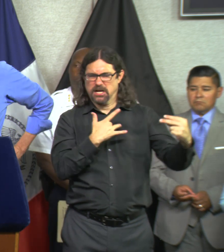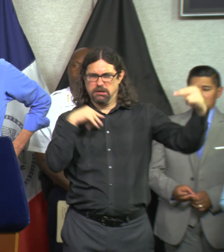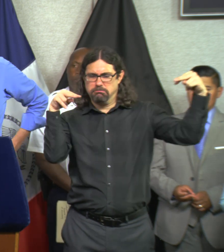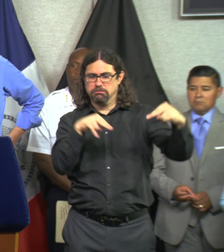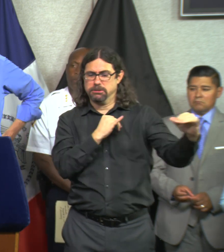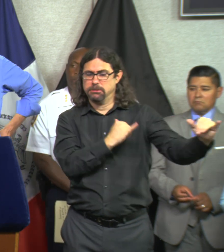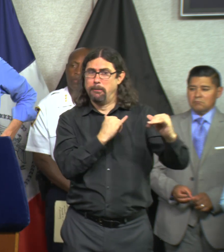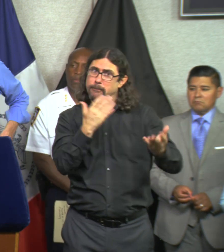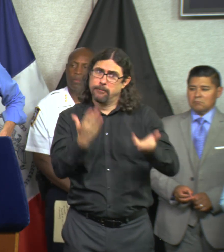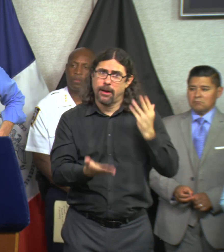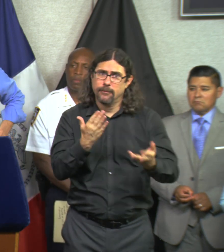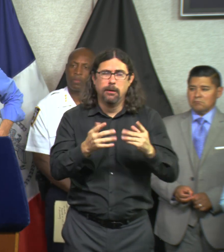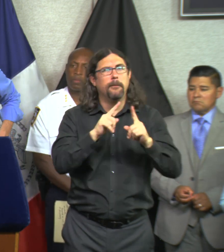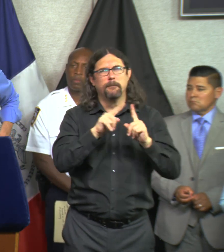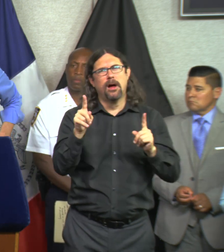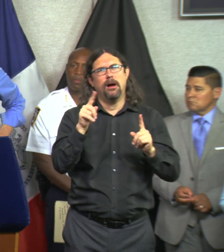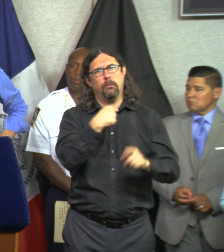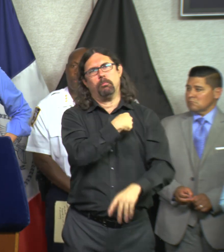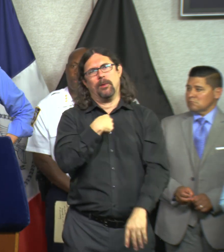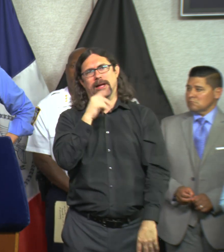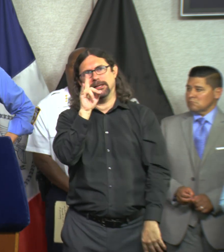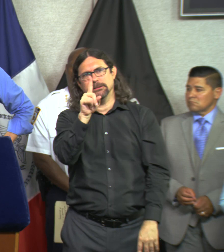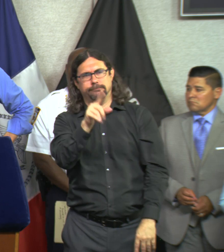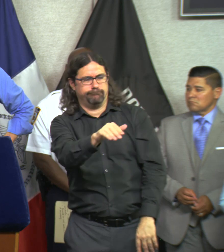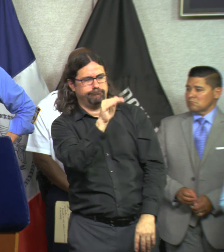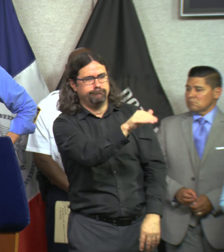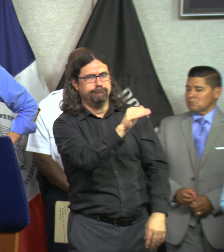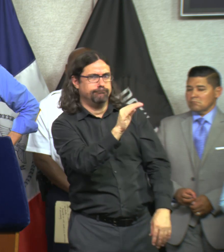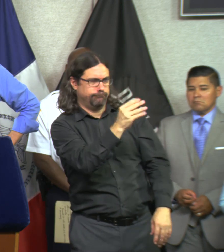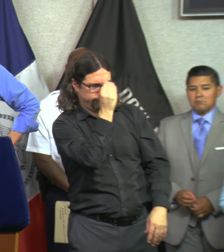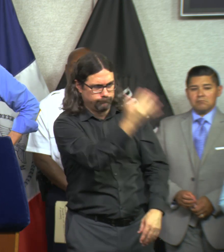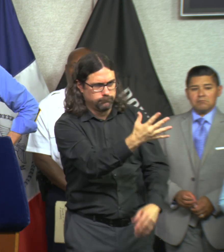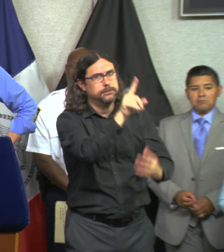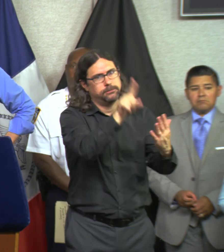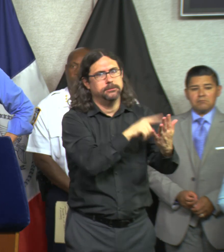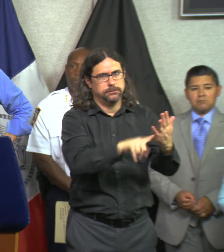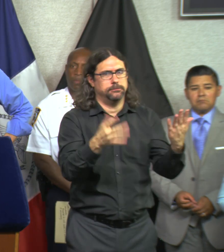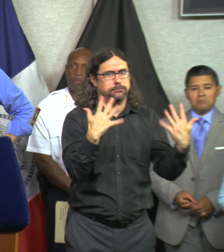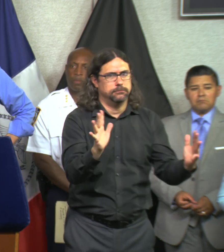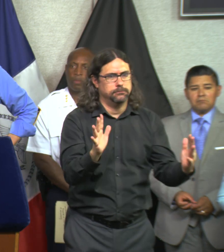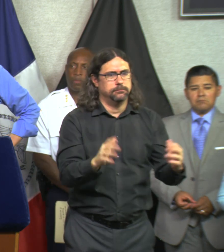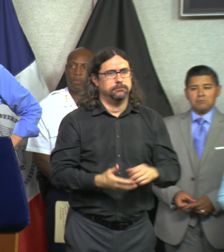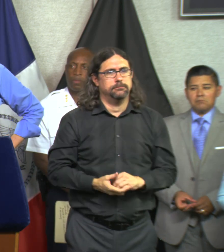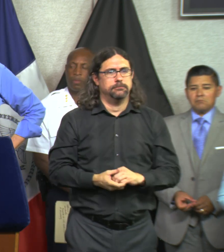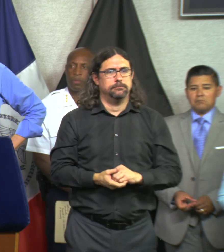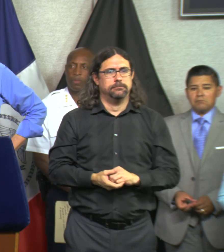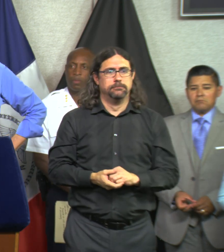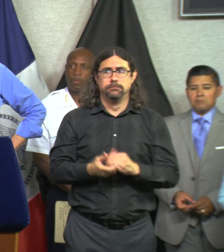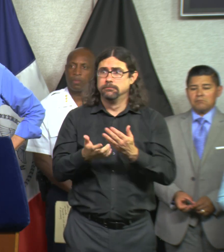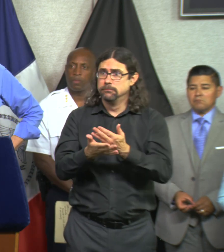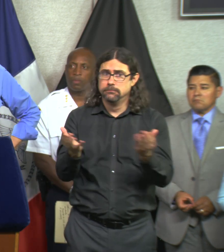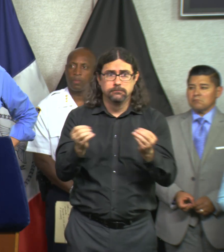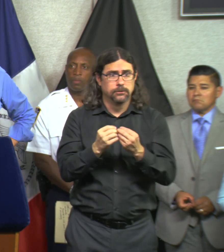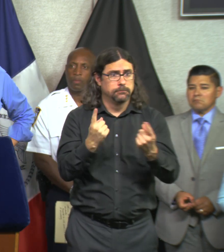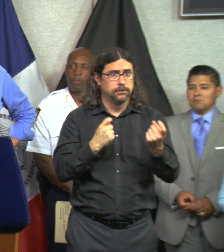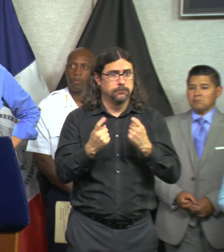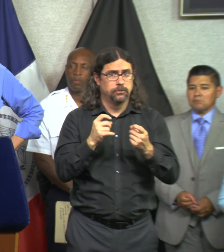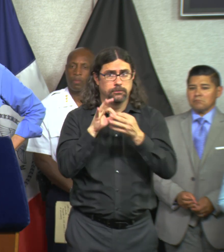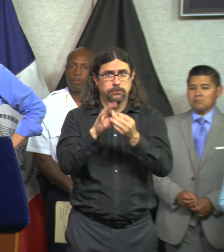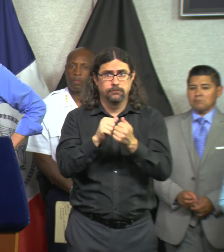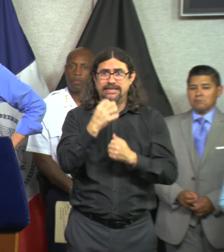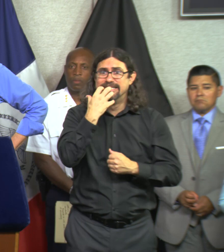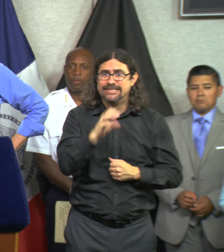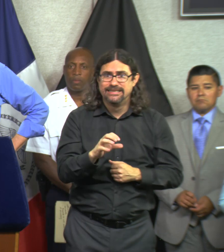Absolutely. Anyone else on heat? Heat, going once, twice. Okay,